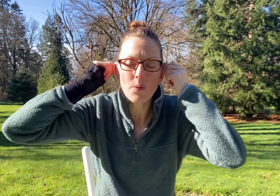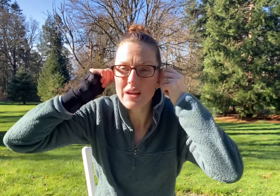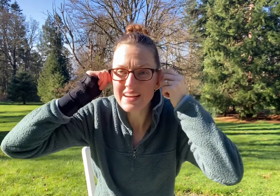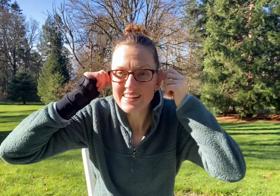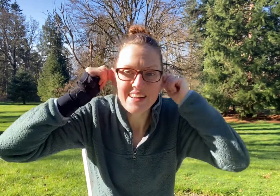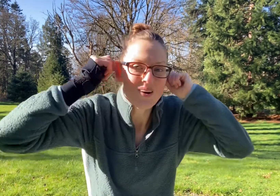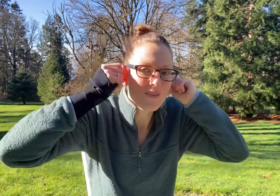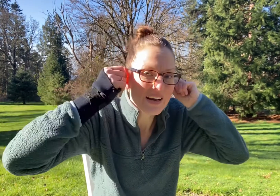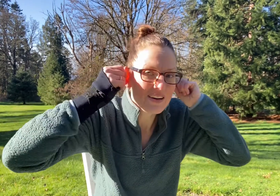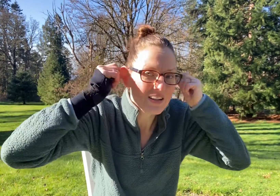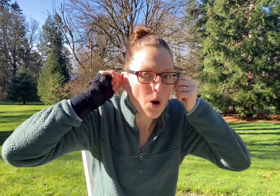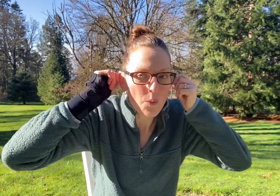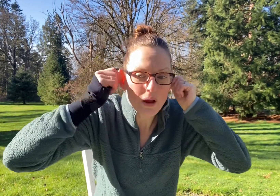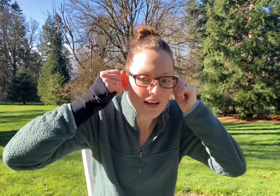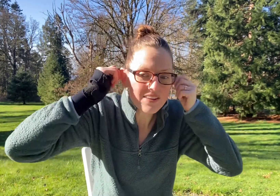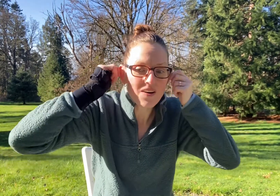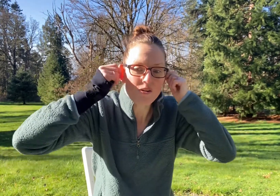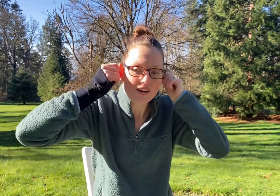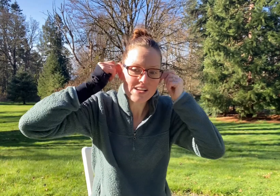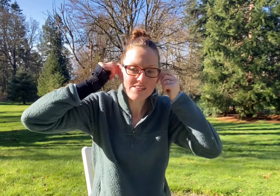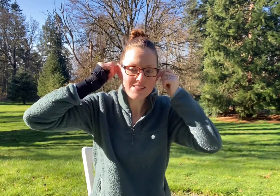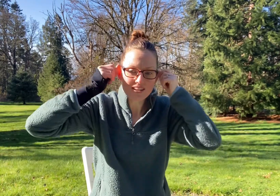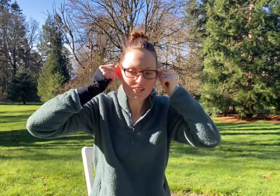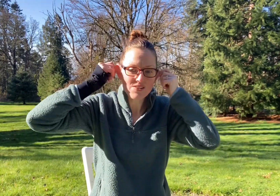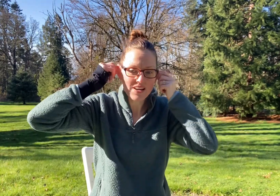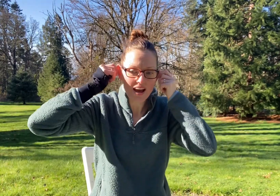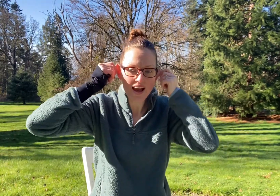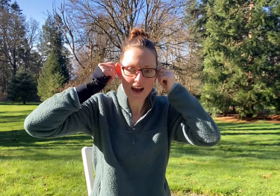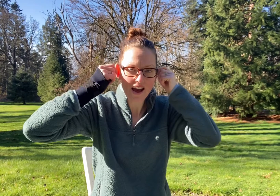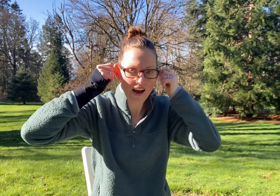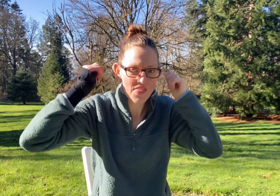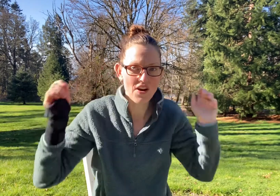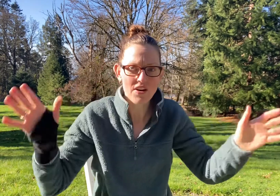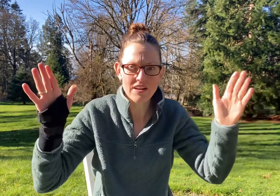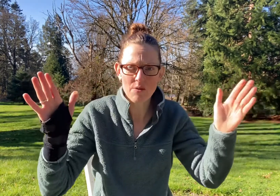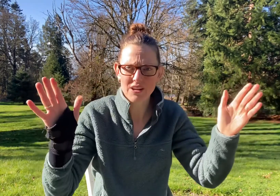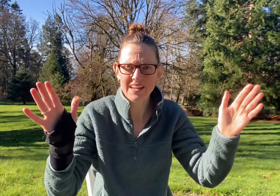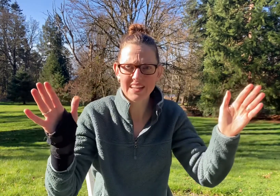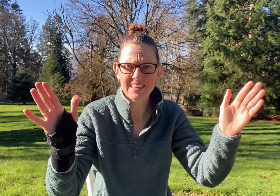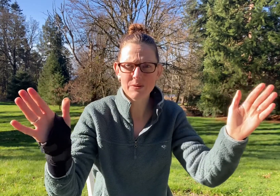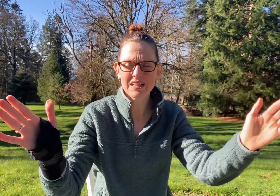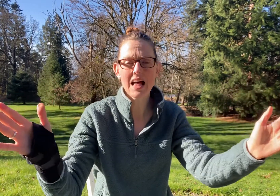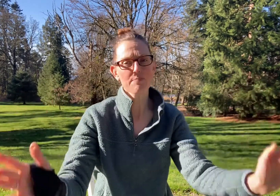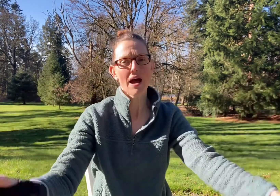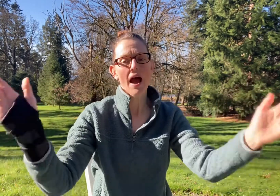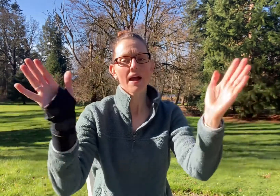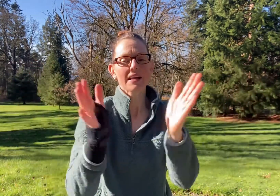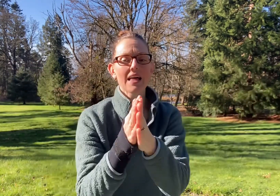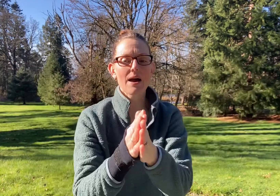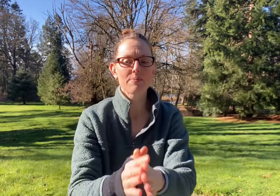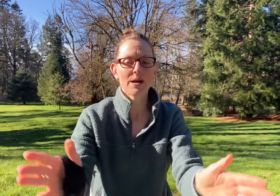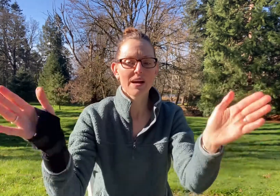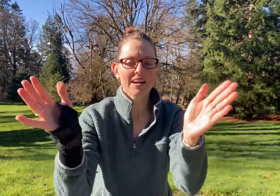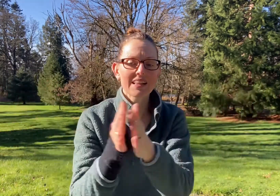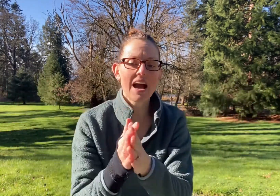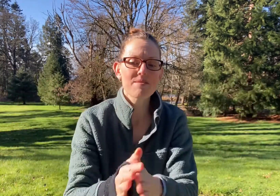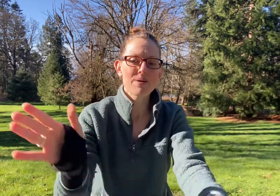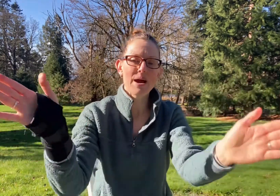Wiggle, wiggle, wiggle your ears together. Now we're going to end it with clap. Clap, clap,